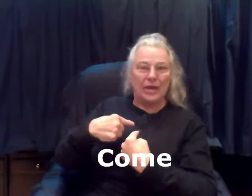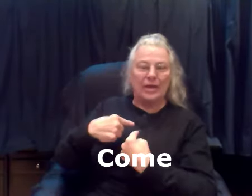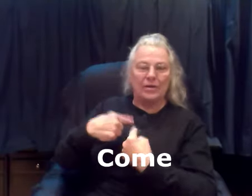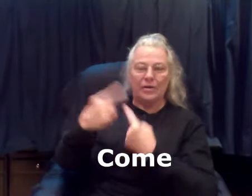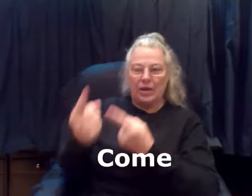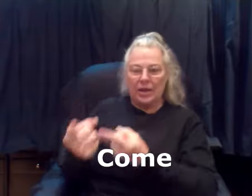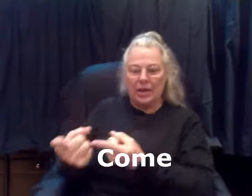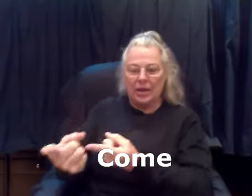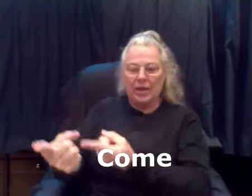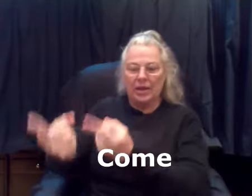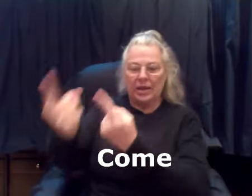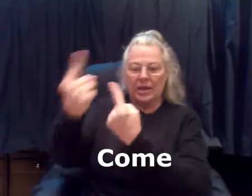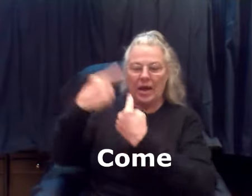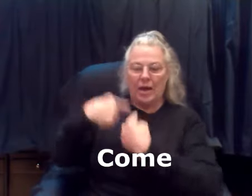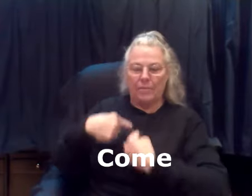here. Come.